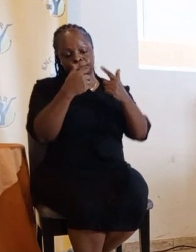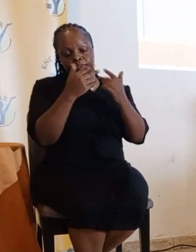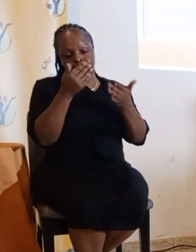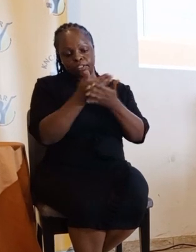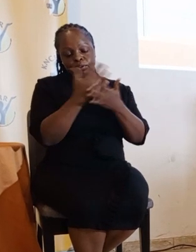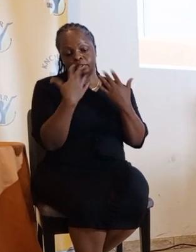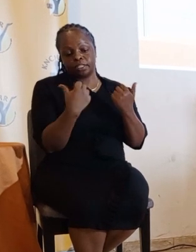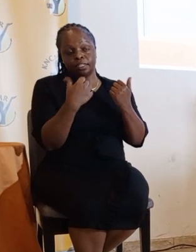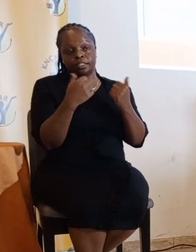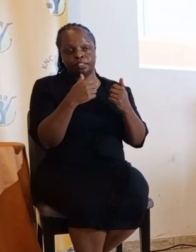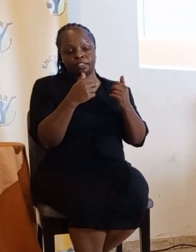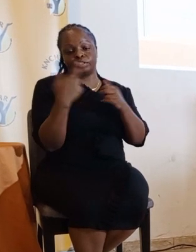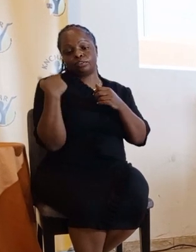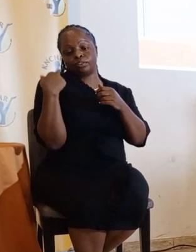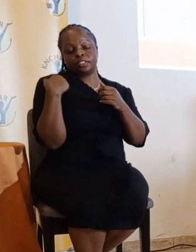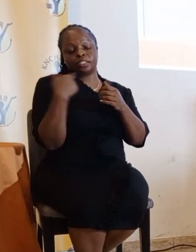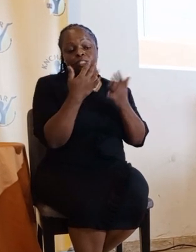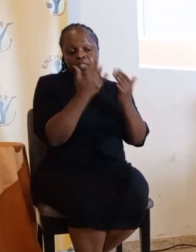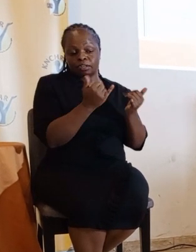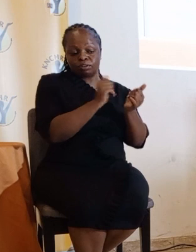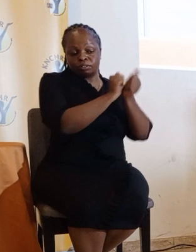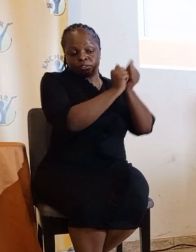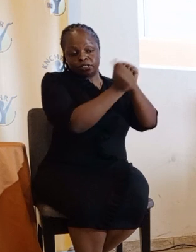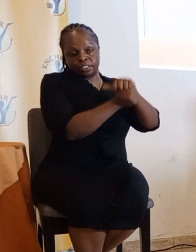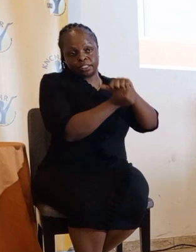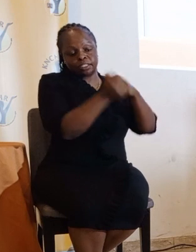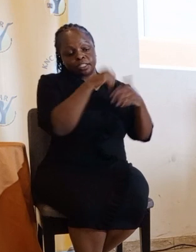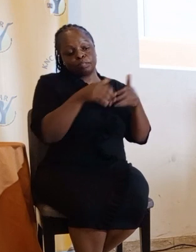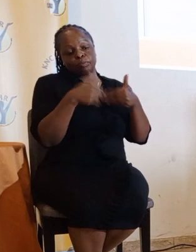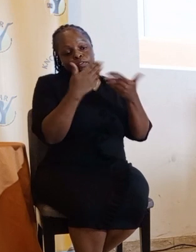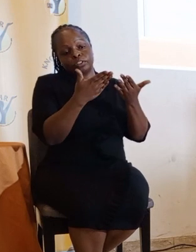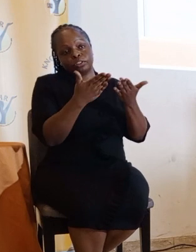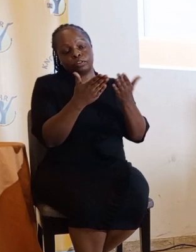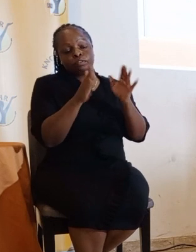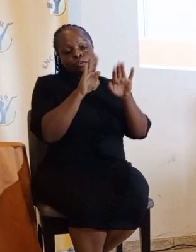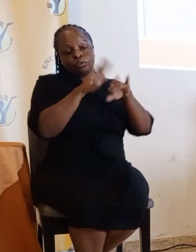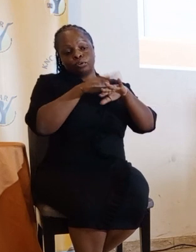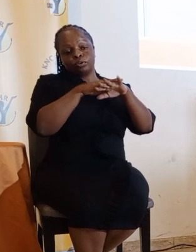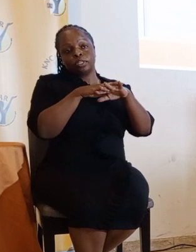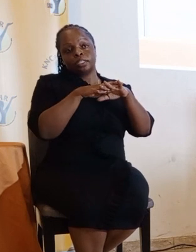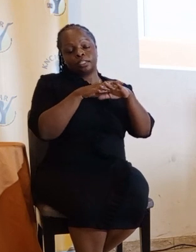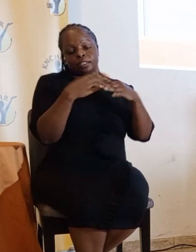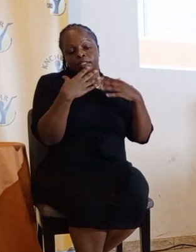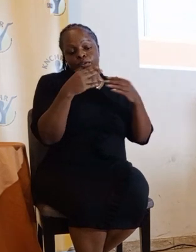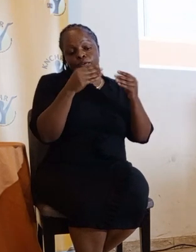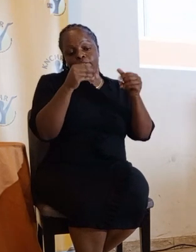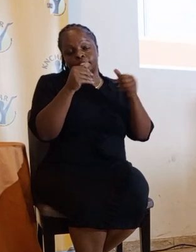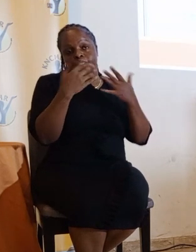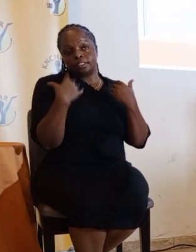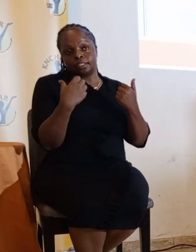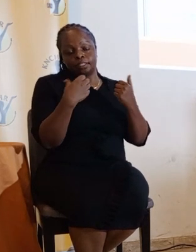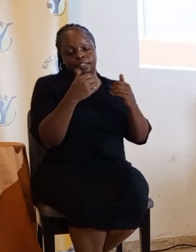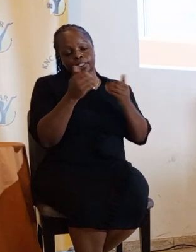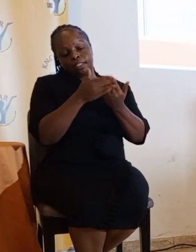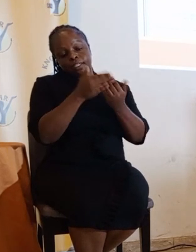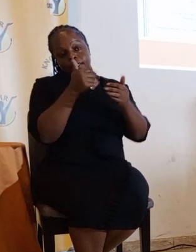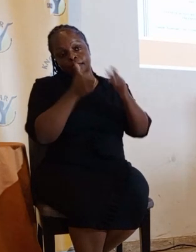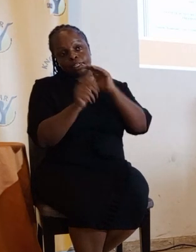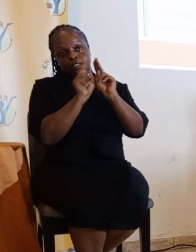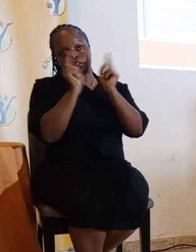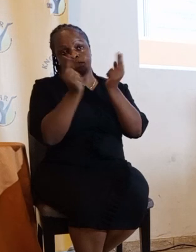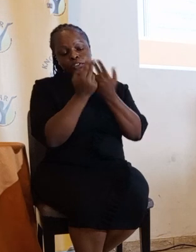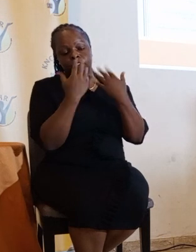been heralded as a game changer in the provision of comprehensive and quality health care under universal health